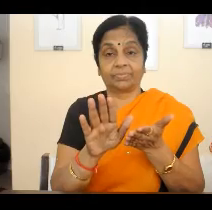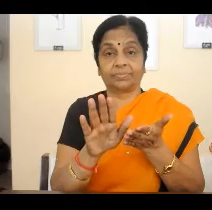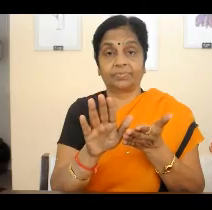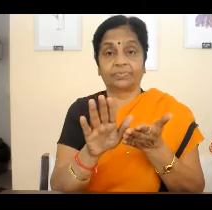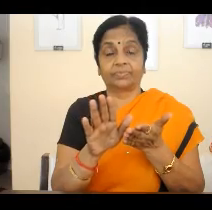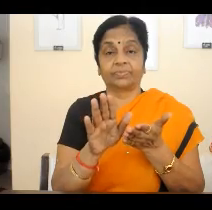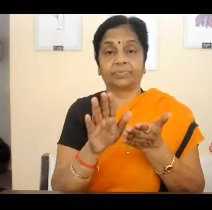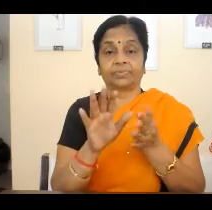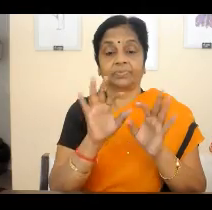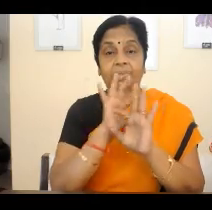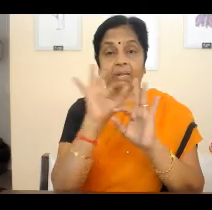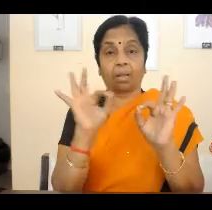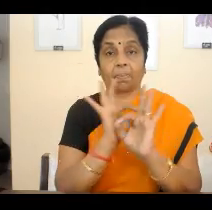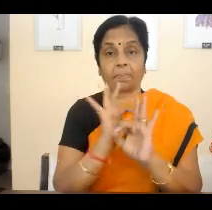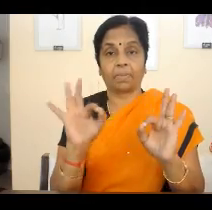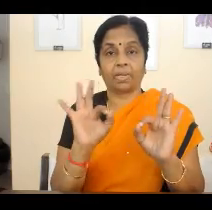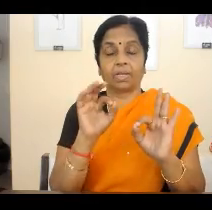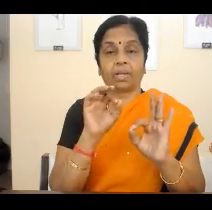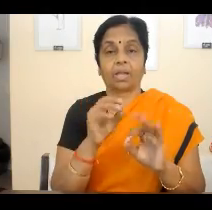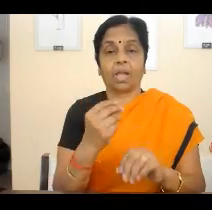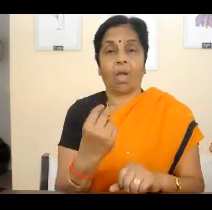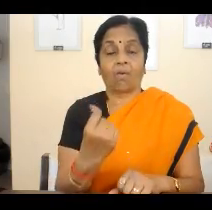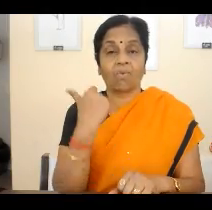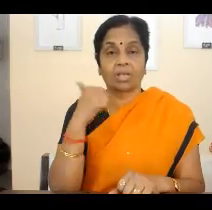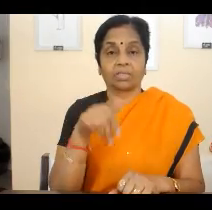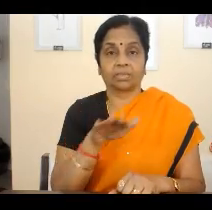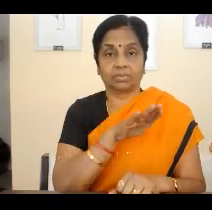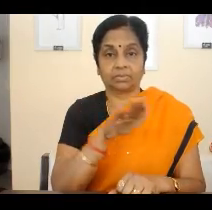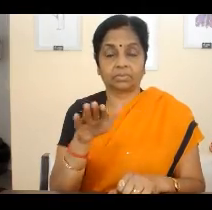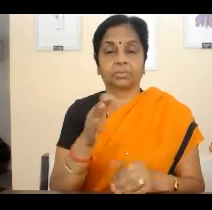should be completed as soon as possible.